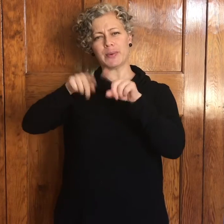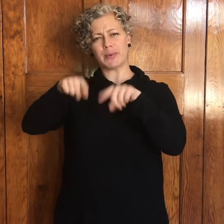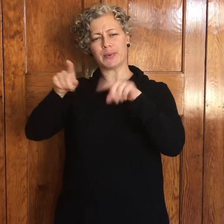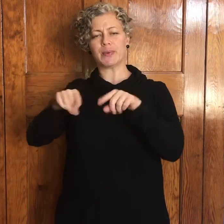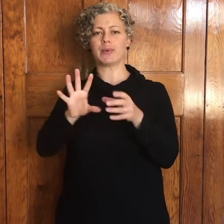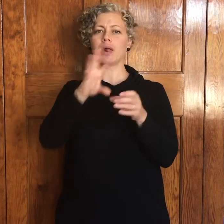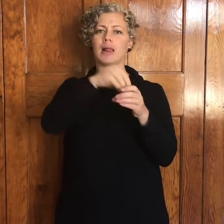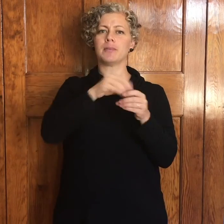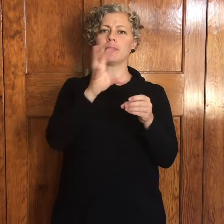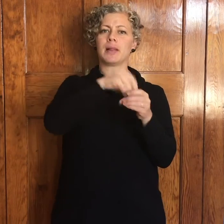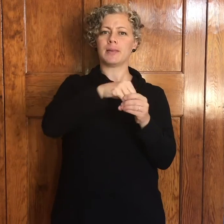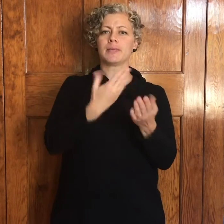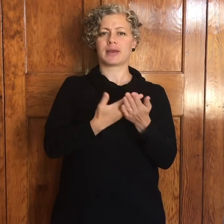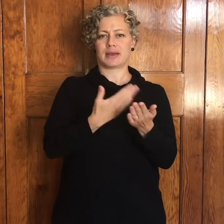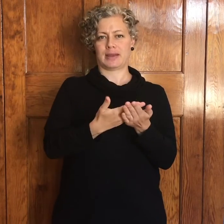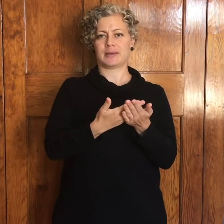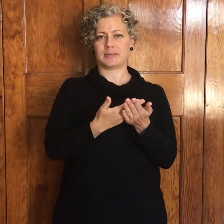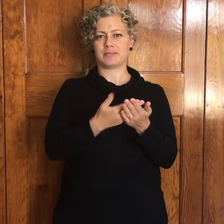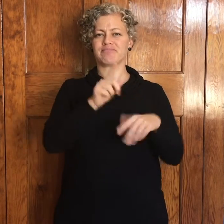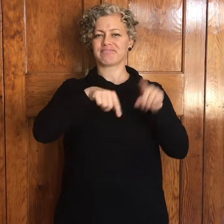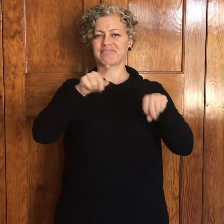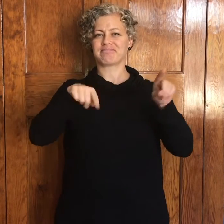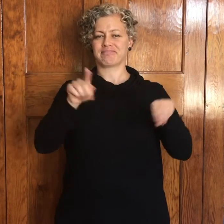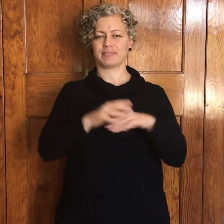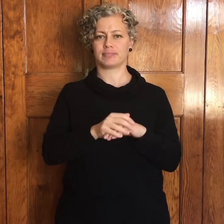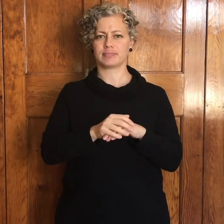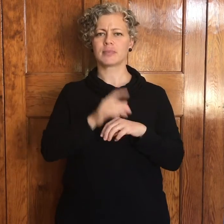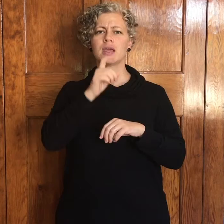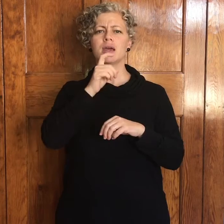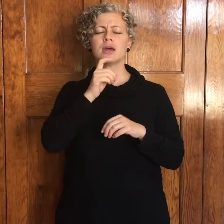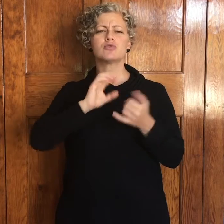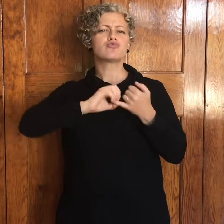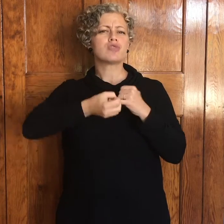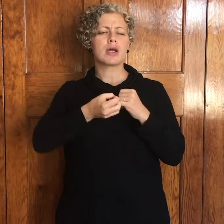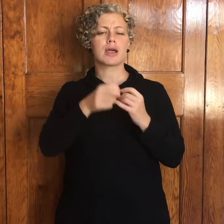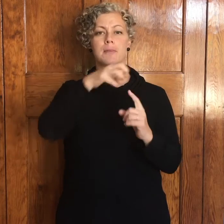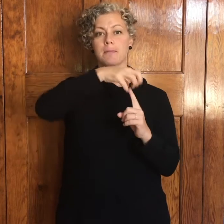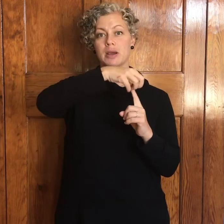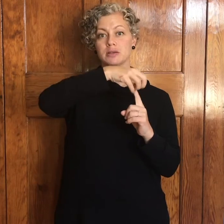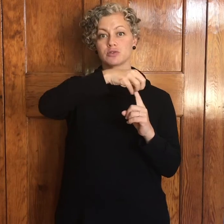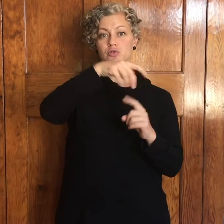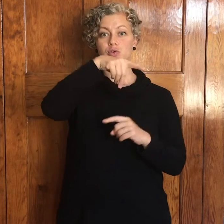additions such as dried porcini mushrooms, chili,